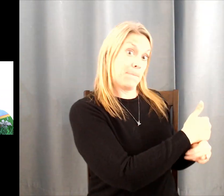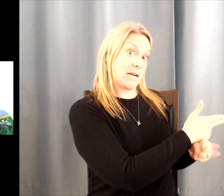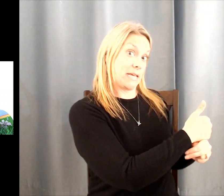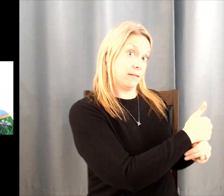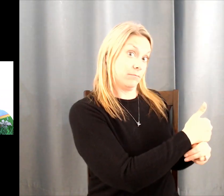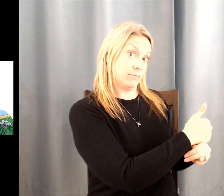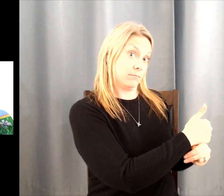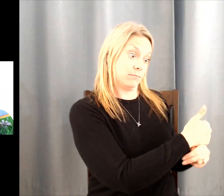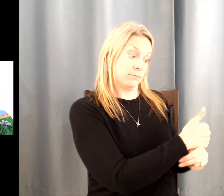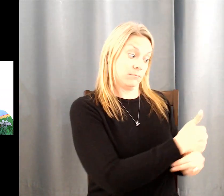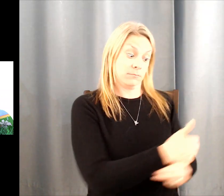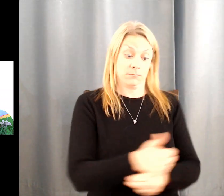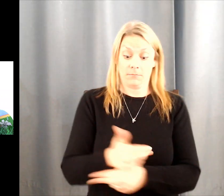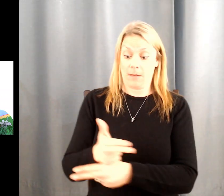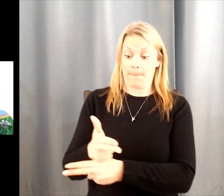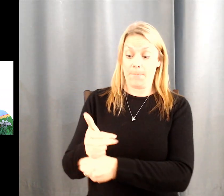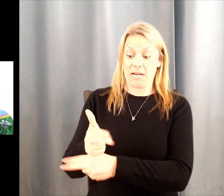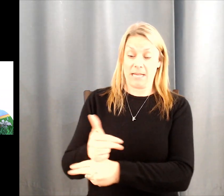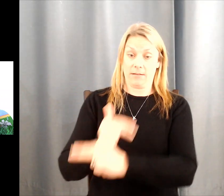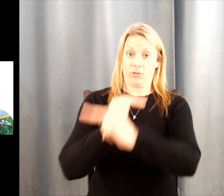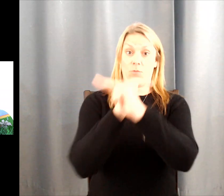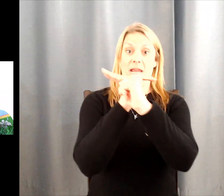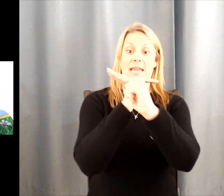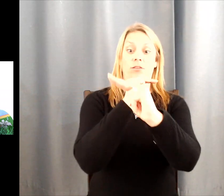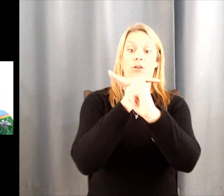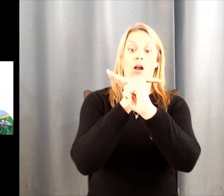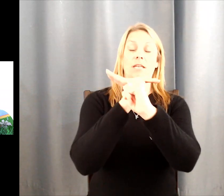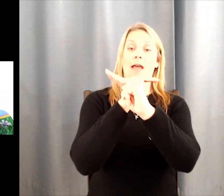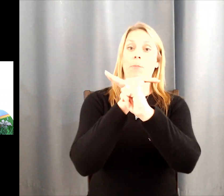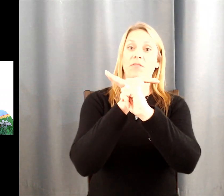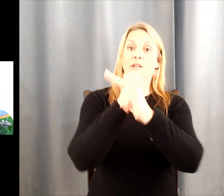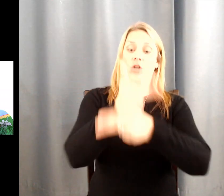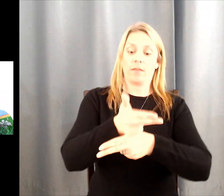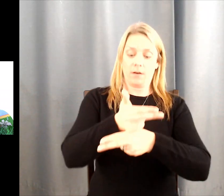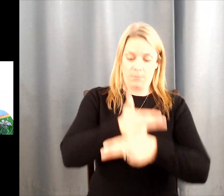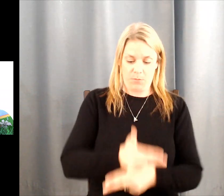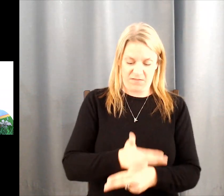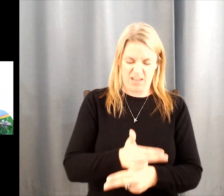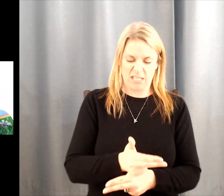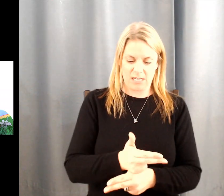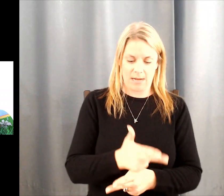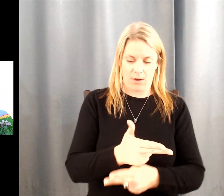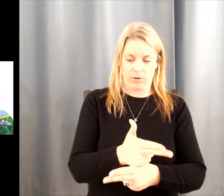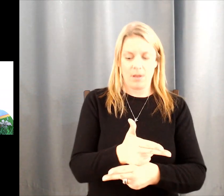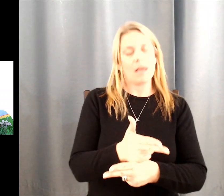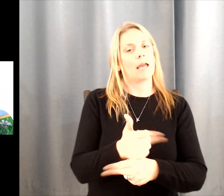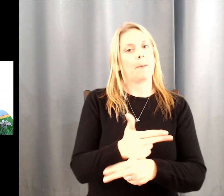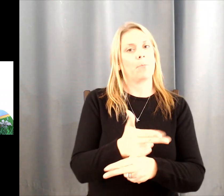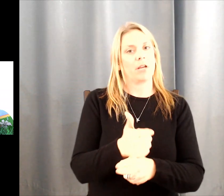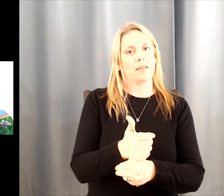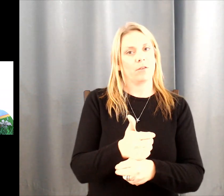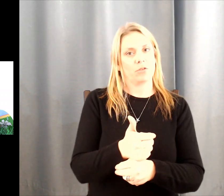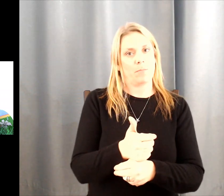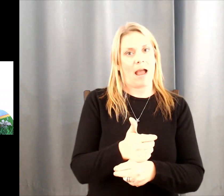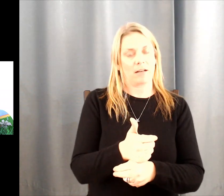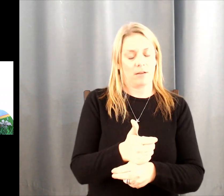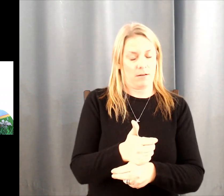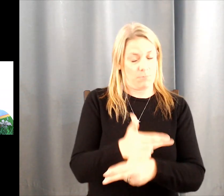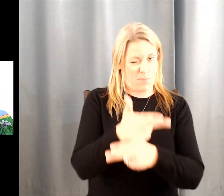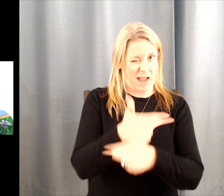Bunny. Bunny. So my hands are on top of each other, but facing down, and I'm bringing those back